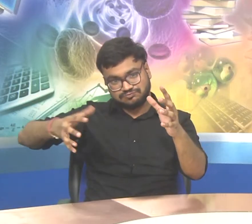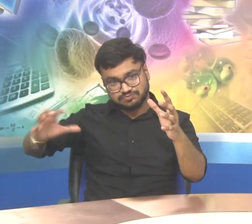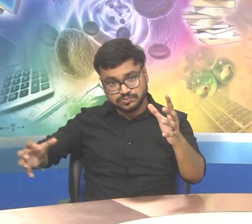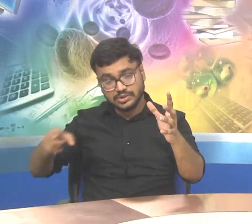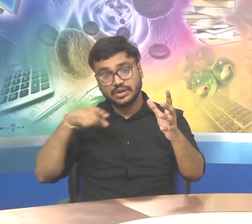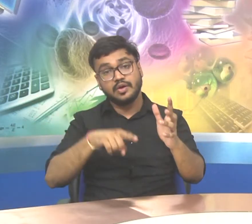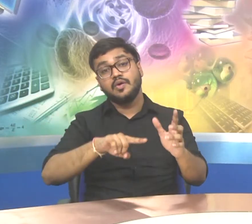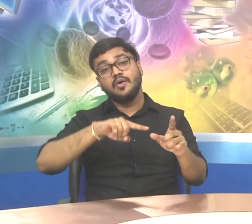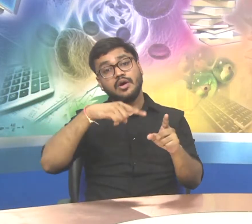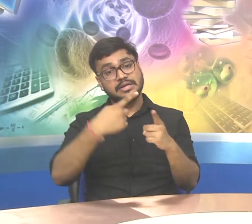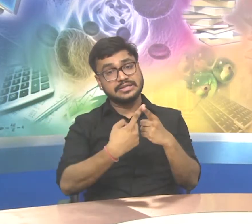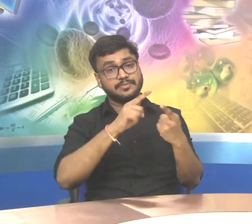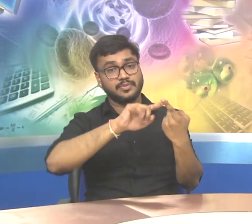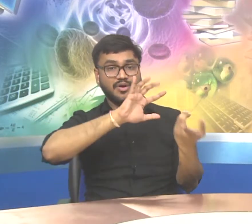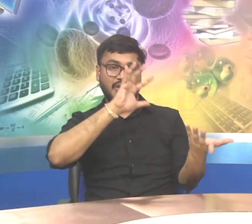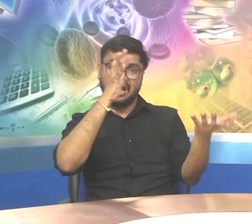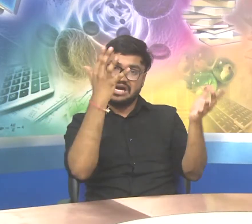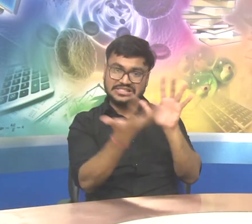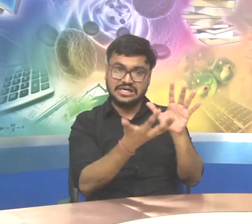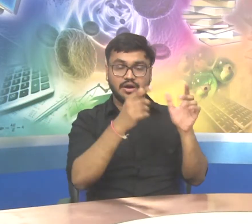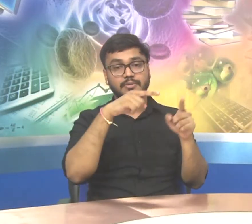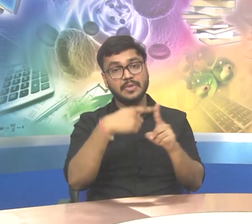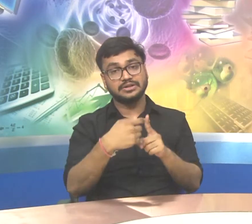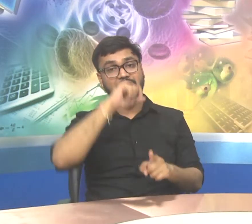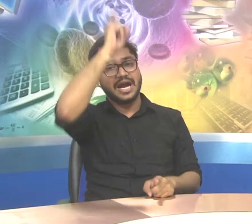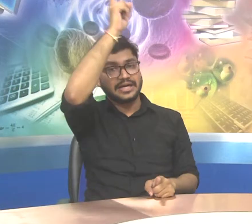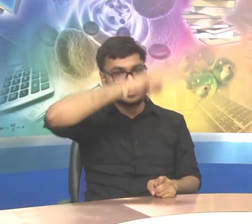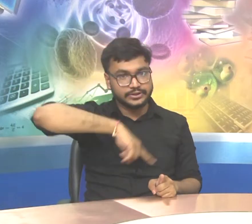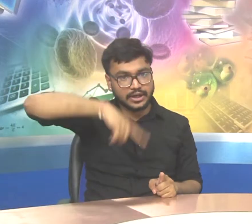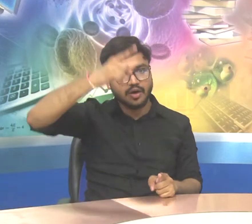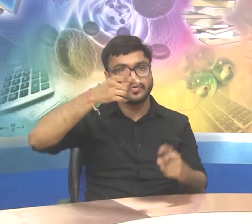Use costumes or pictures to show your stage.